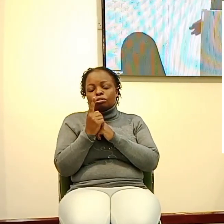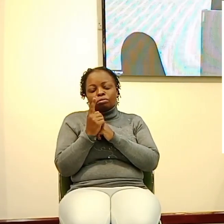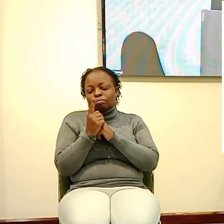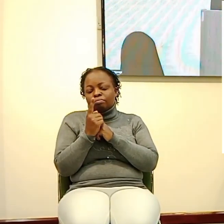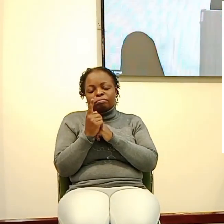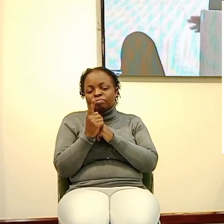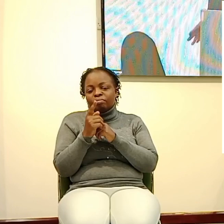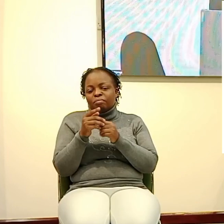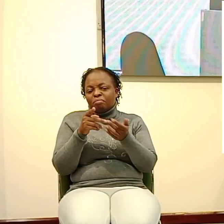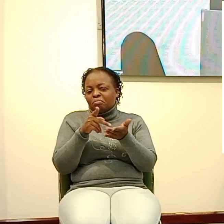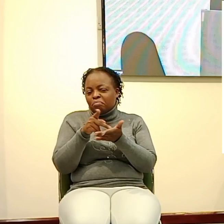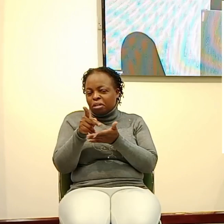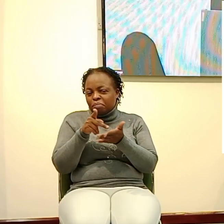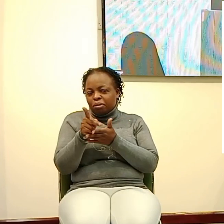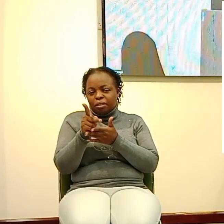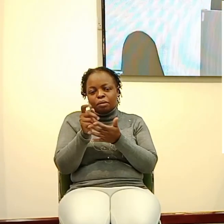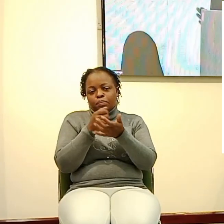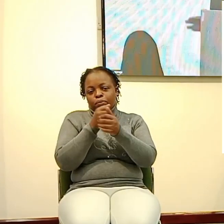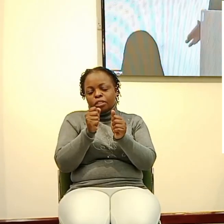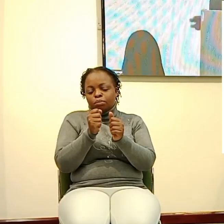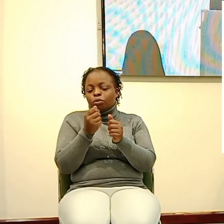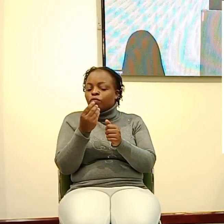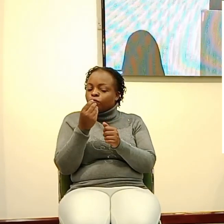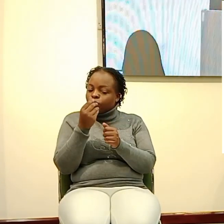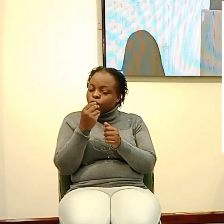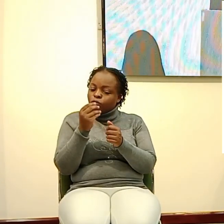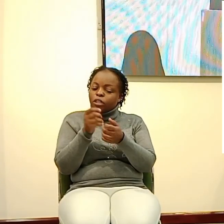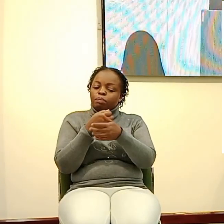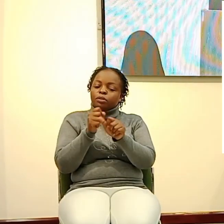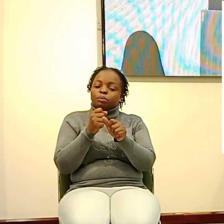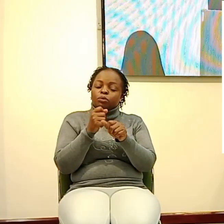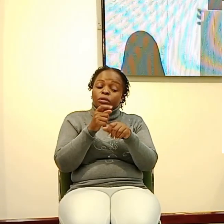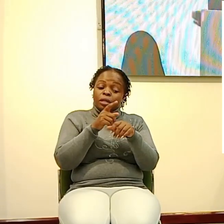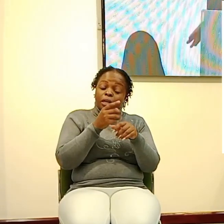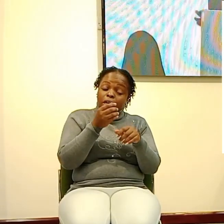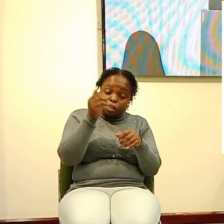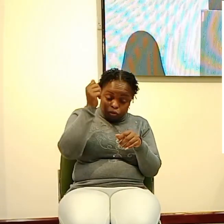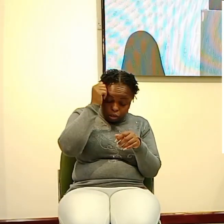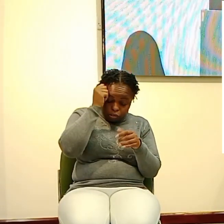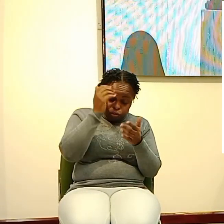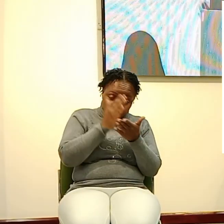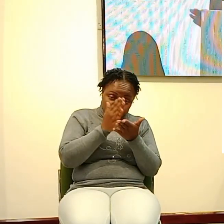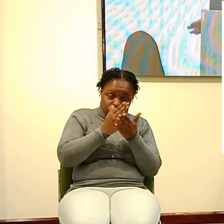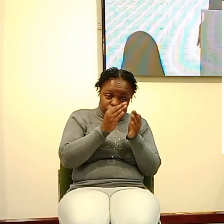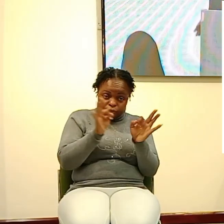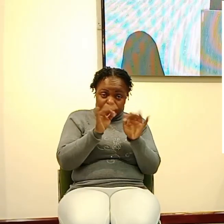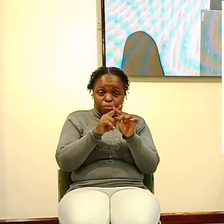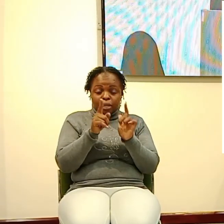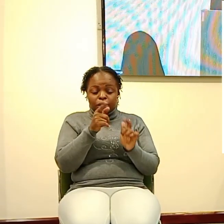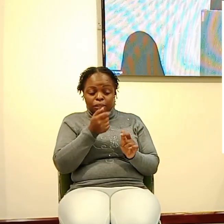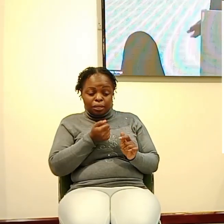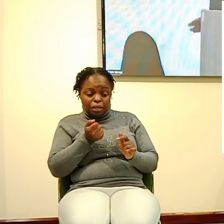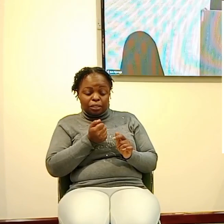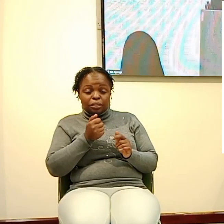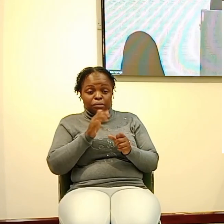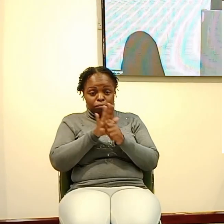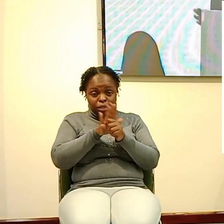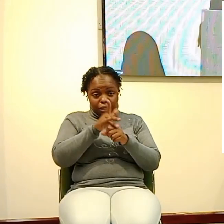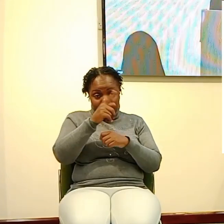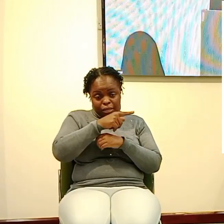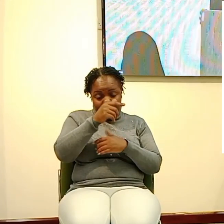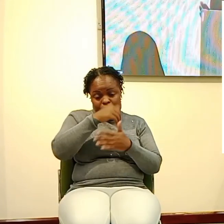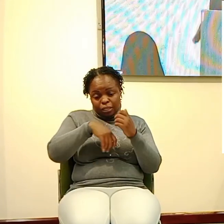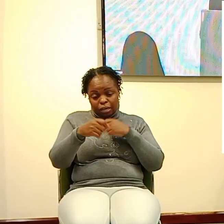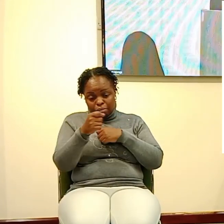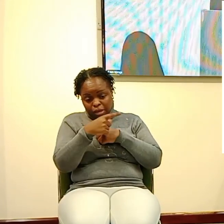afford it, they can barely feed themselves. So while education is free, these girls, every so many days in a